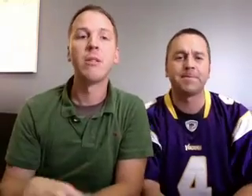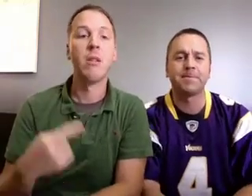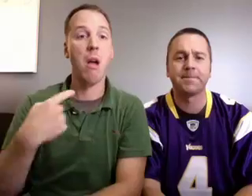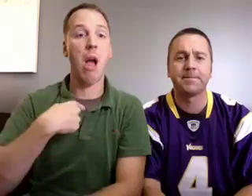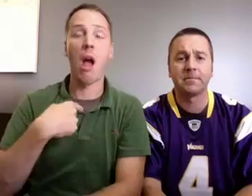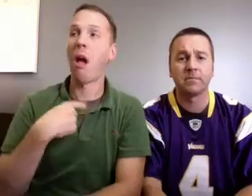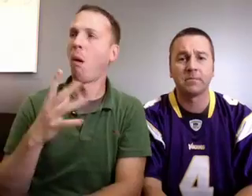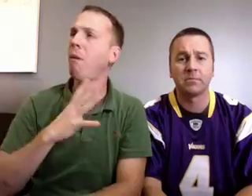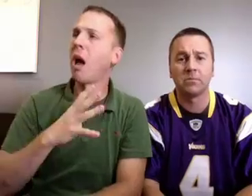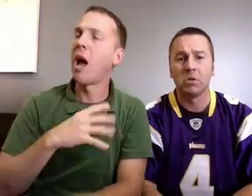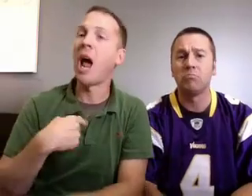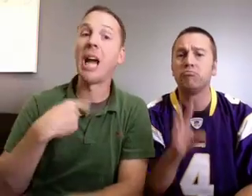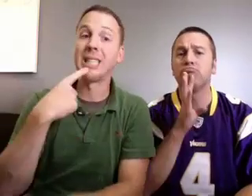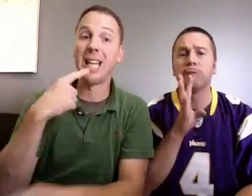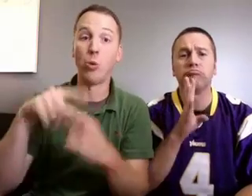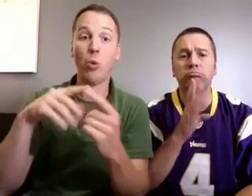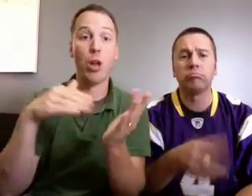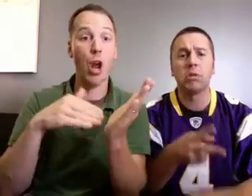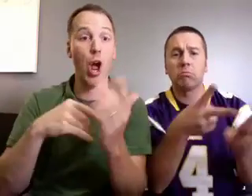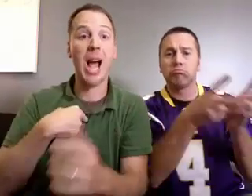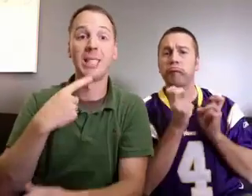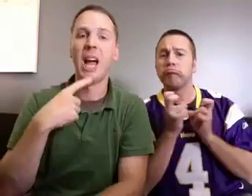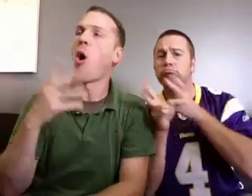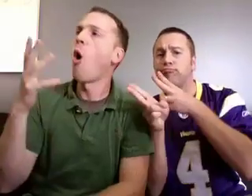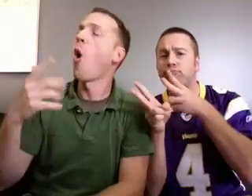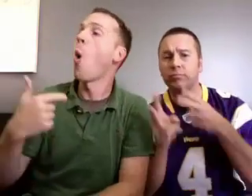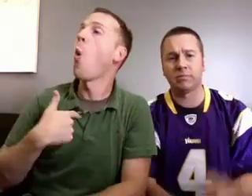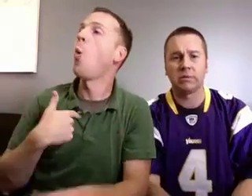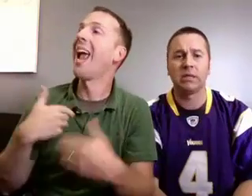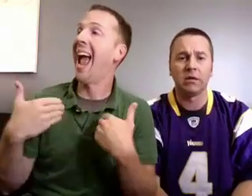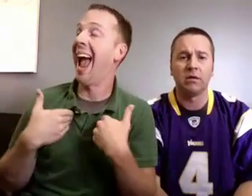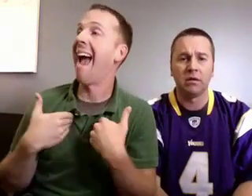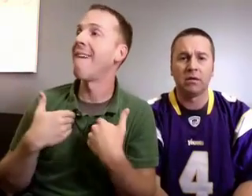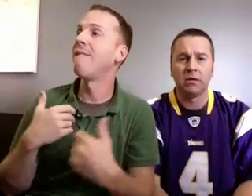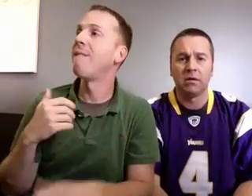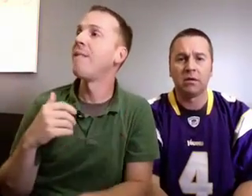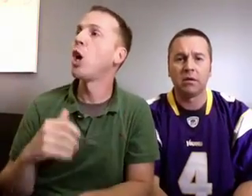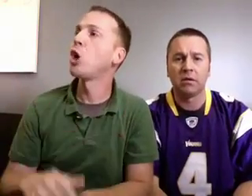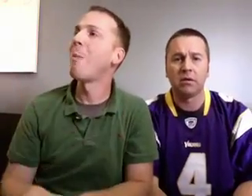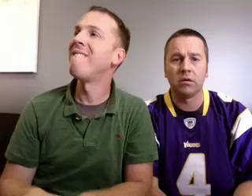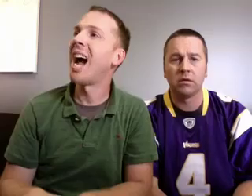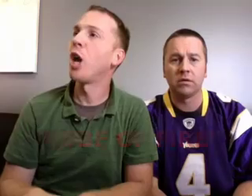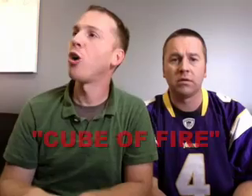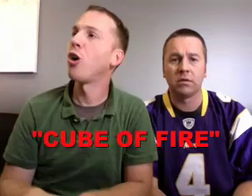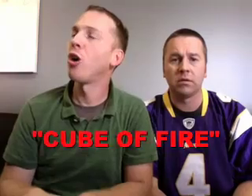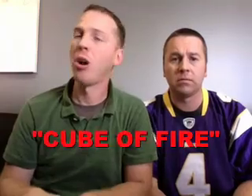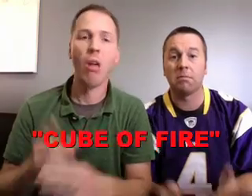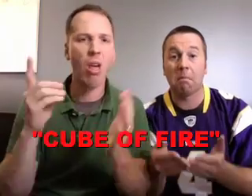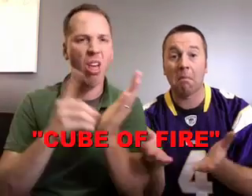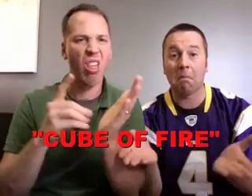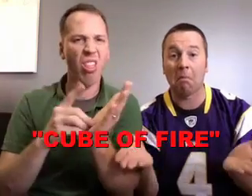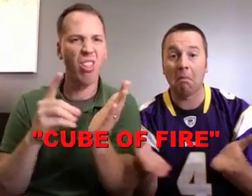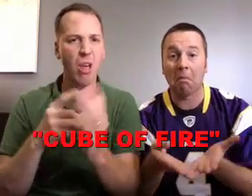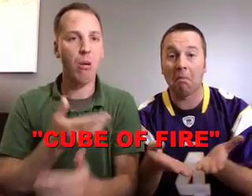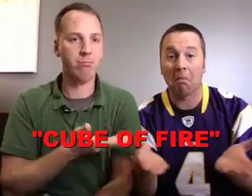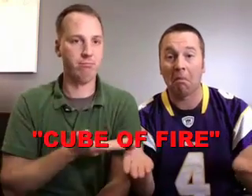cubifier. And I said, "Yeah, that's fine." I copied it. I copied her voice. I said, "Hey, Doc, we have a cubifier."